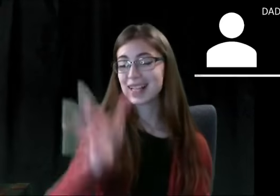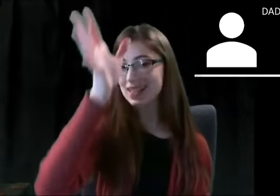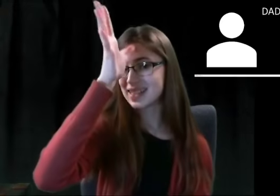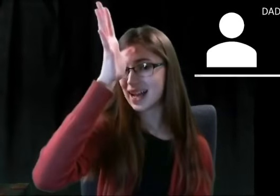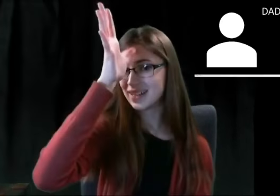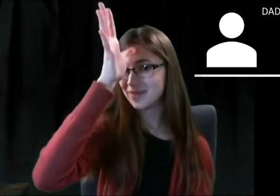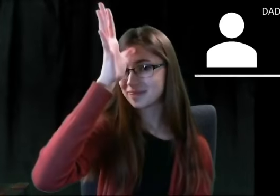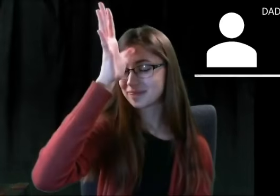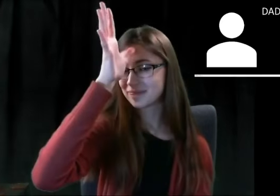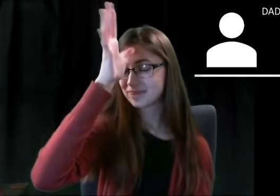dad,